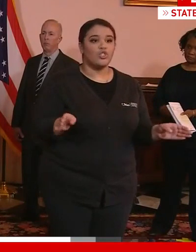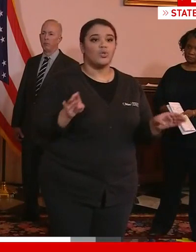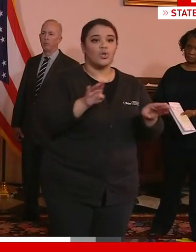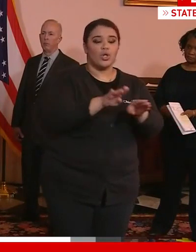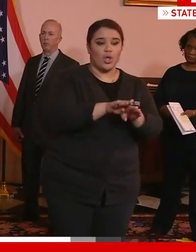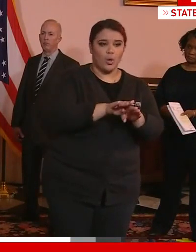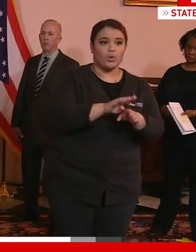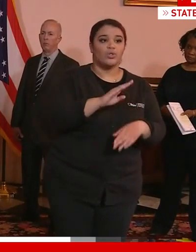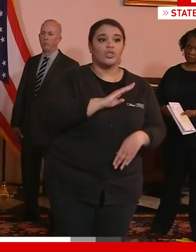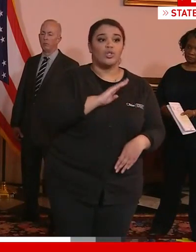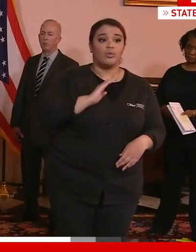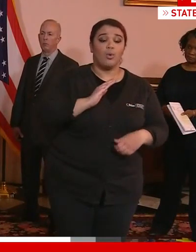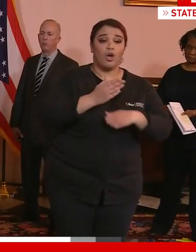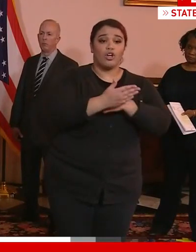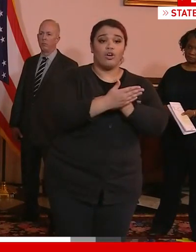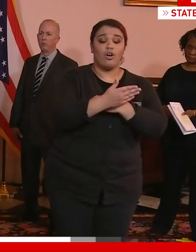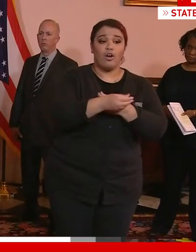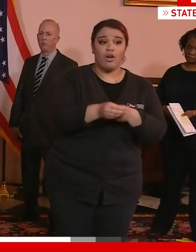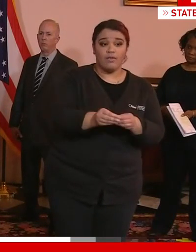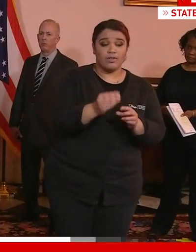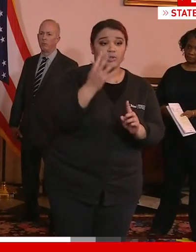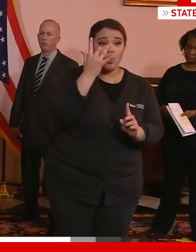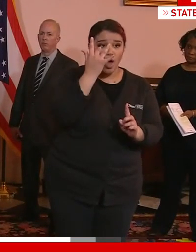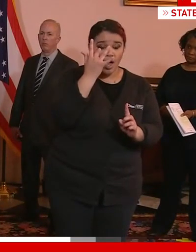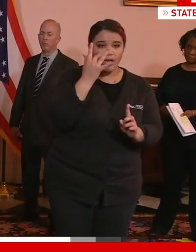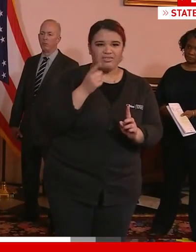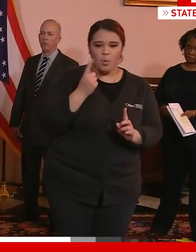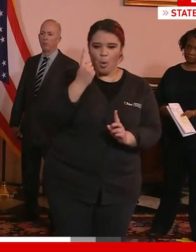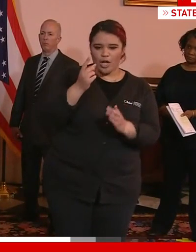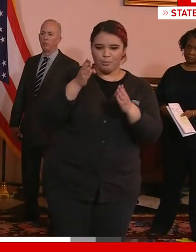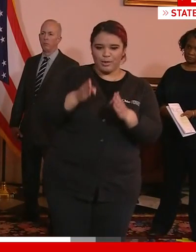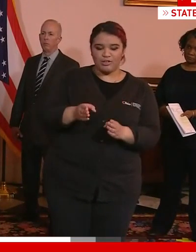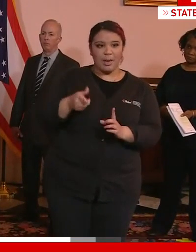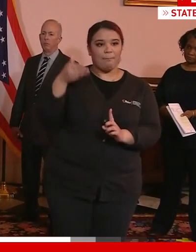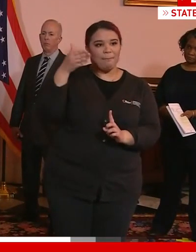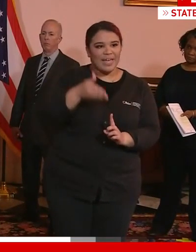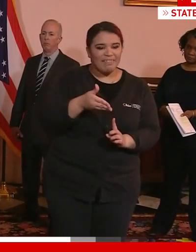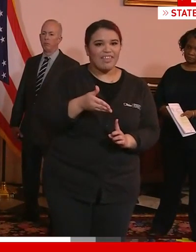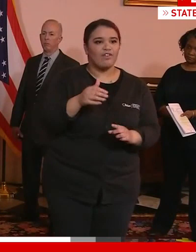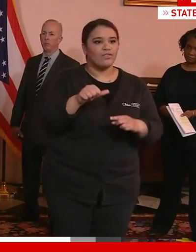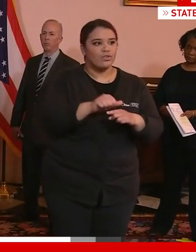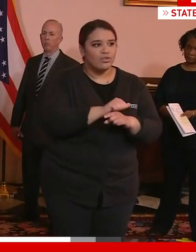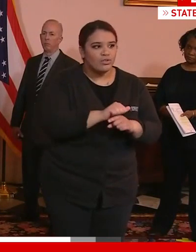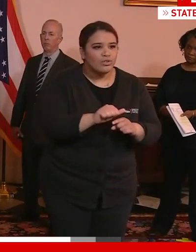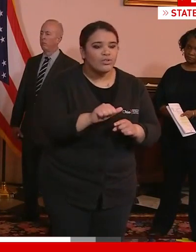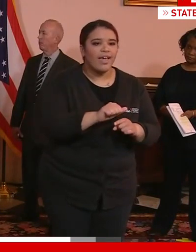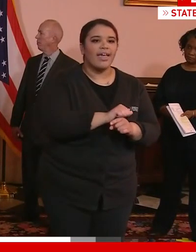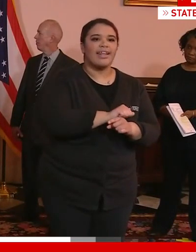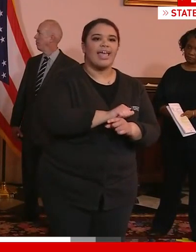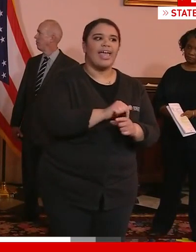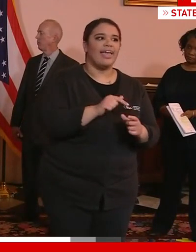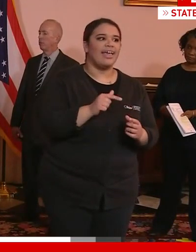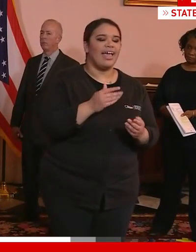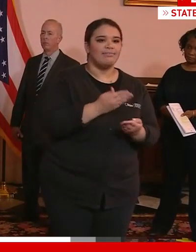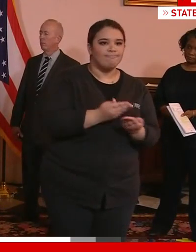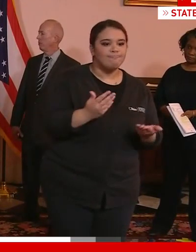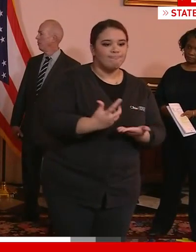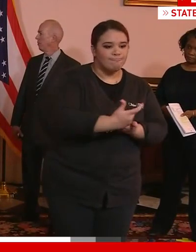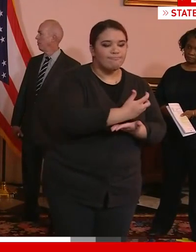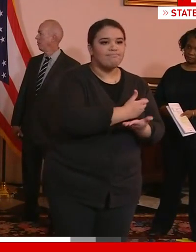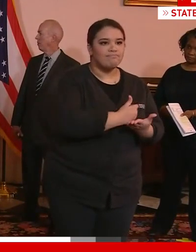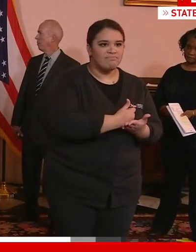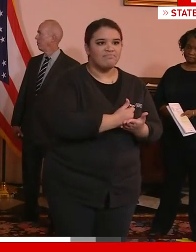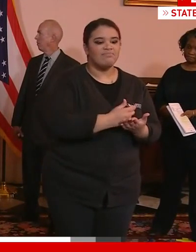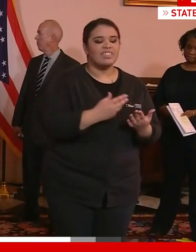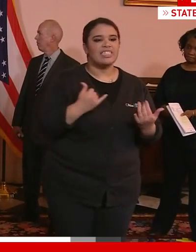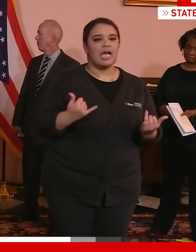been in the office over the past few days for training and picking up supplies and who was at a polling location